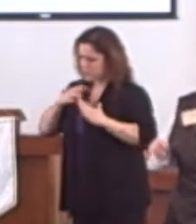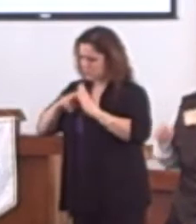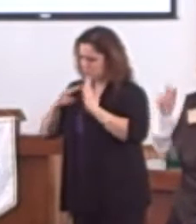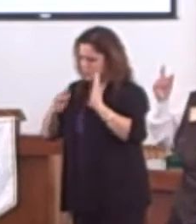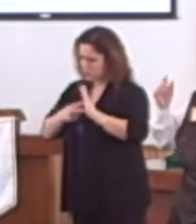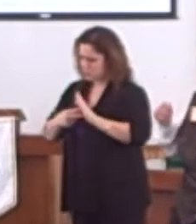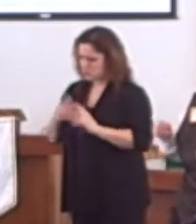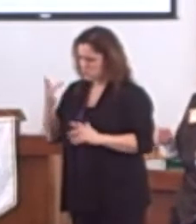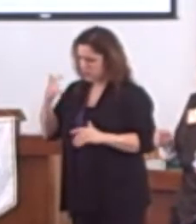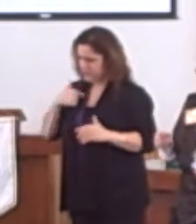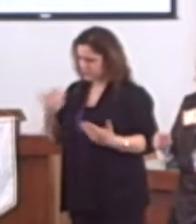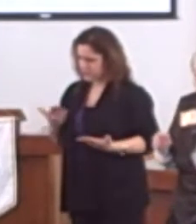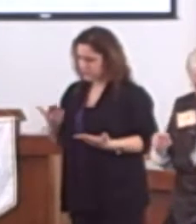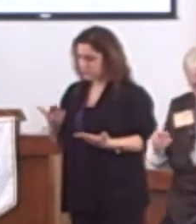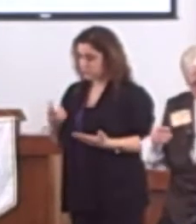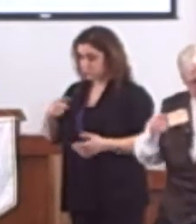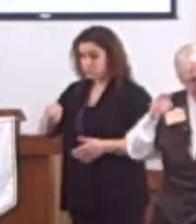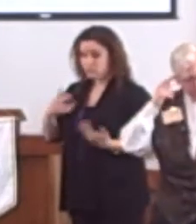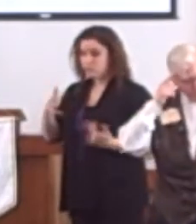I do.